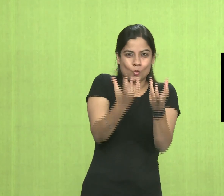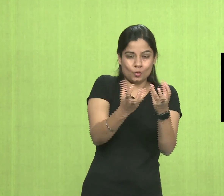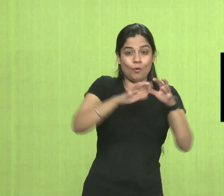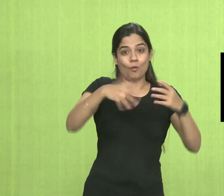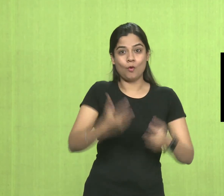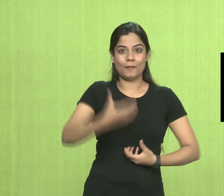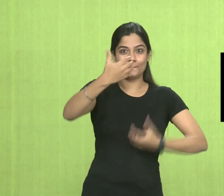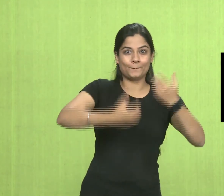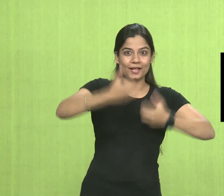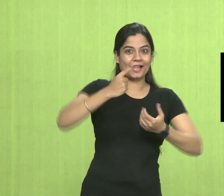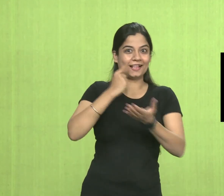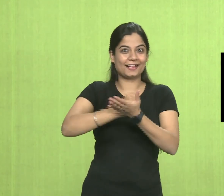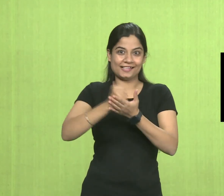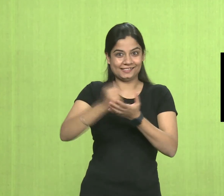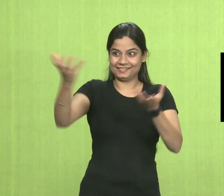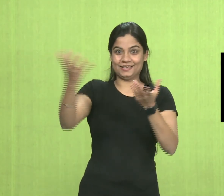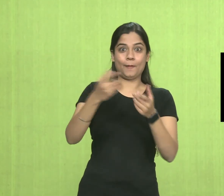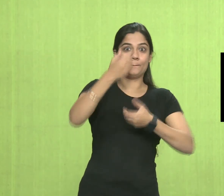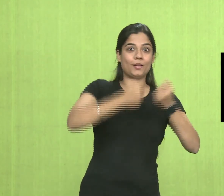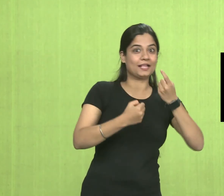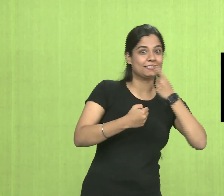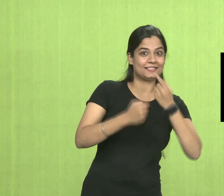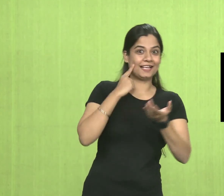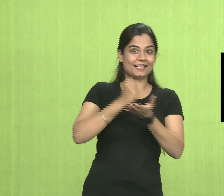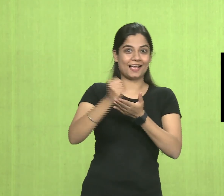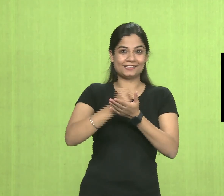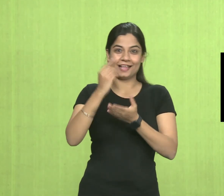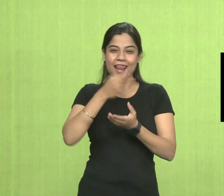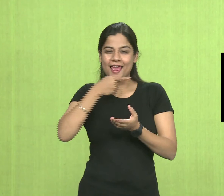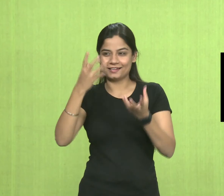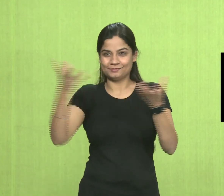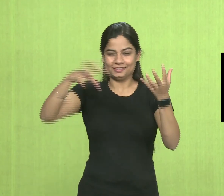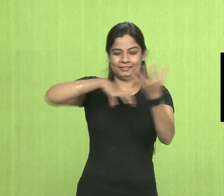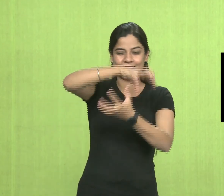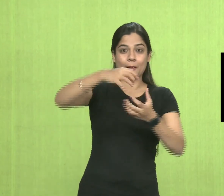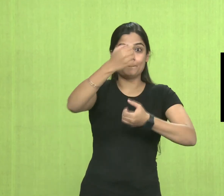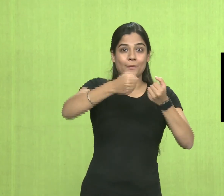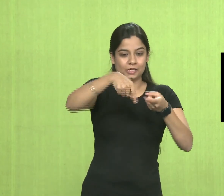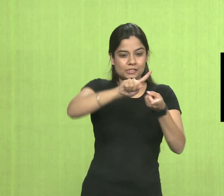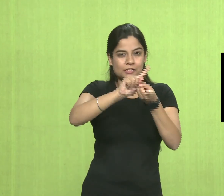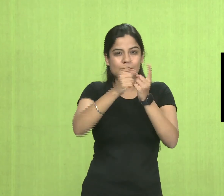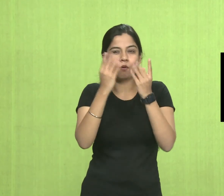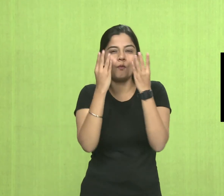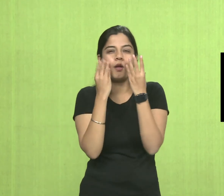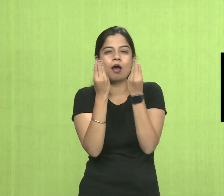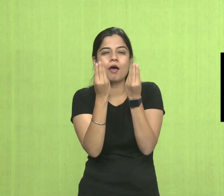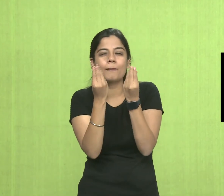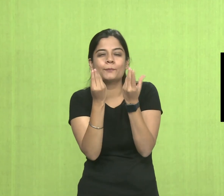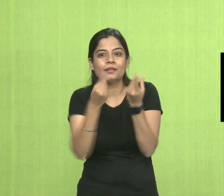cook, or milk product, for example, you are making carrot and milk halwa, gajar ka halwa,